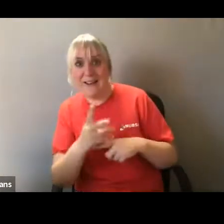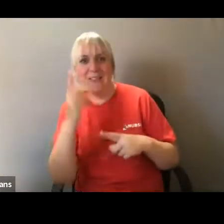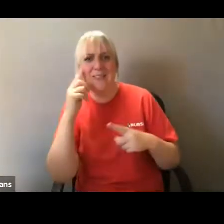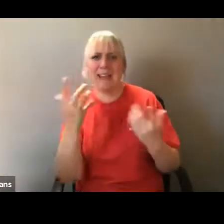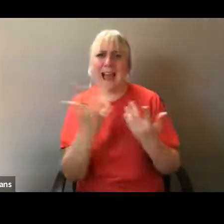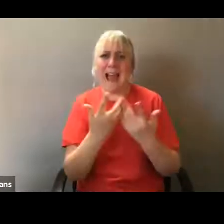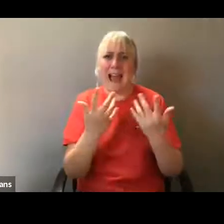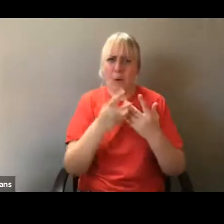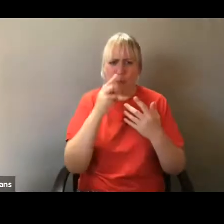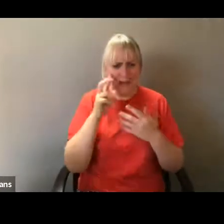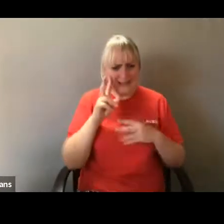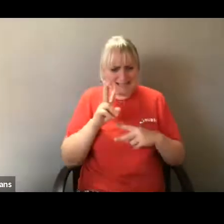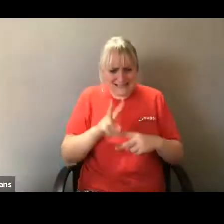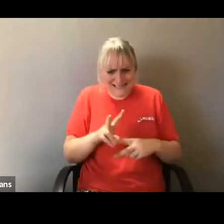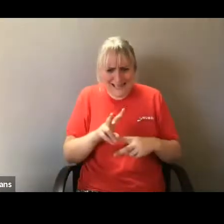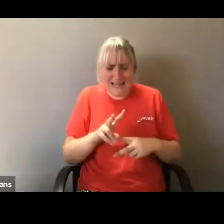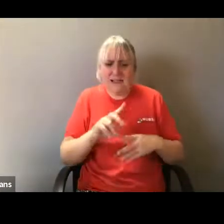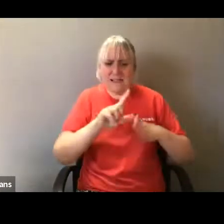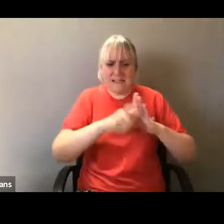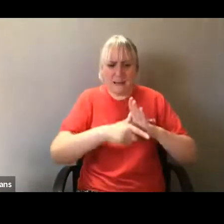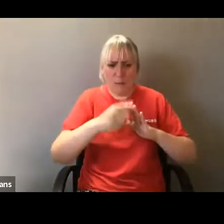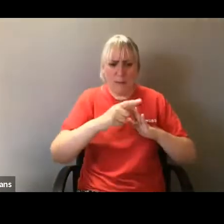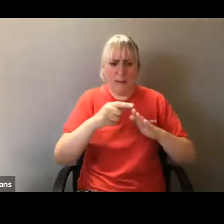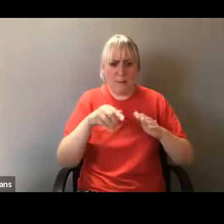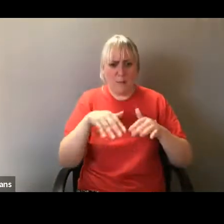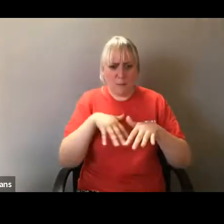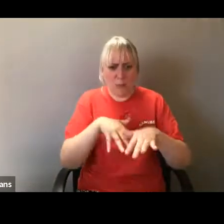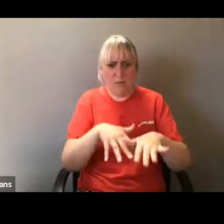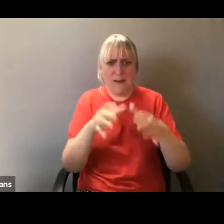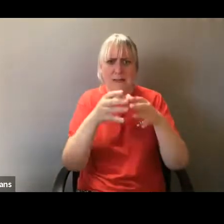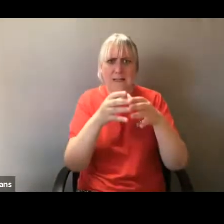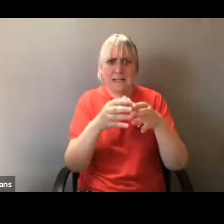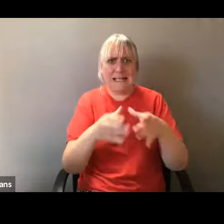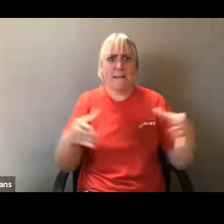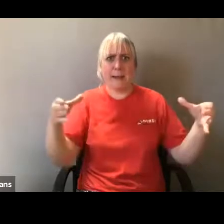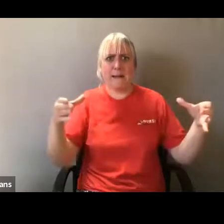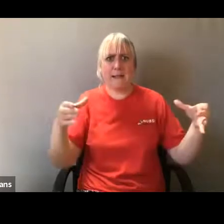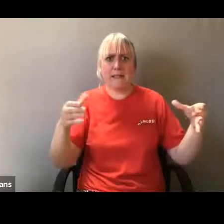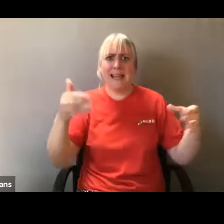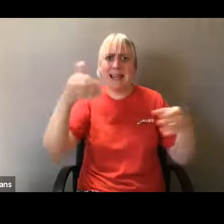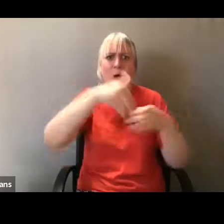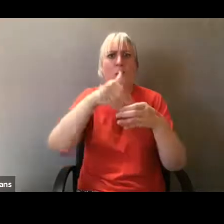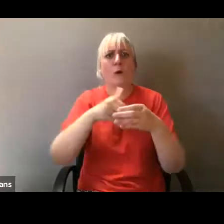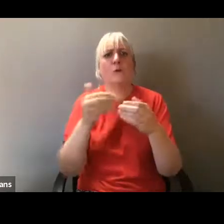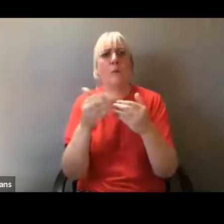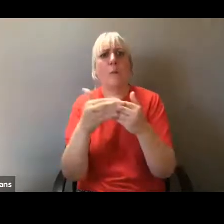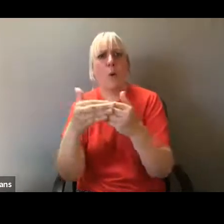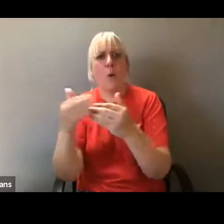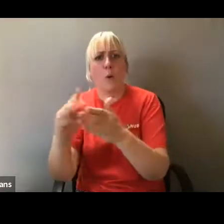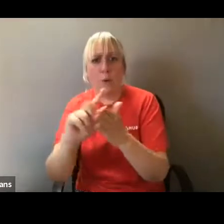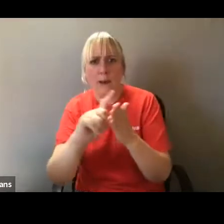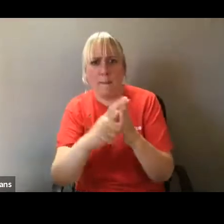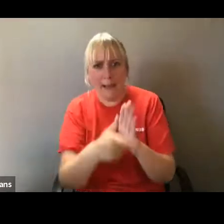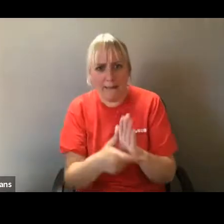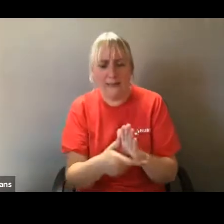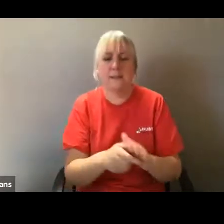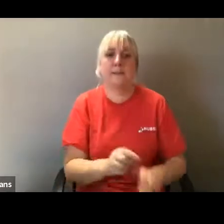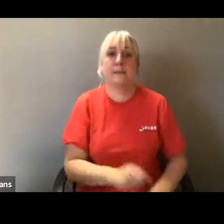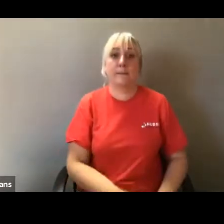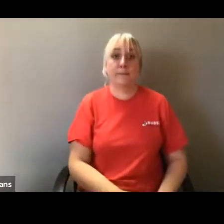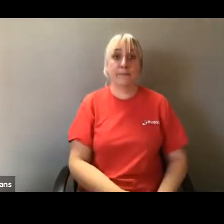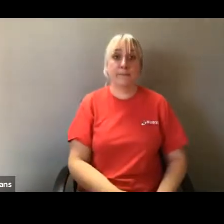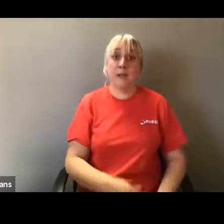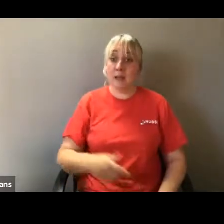has expanded to include a wider range of impairments. Now, although survivors were aware of the disabled